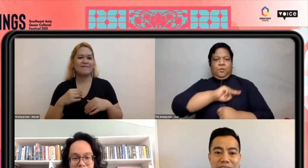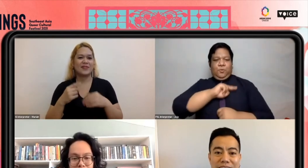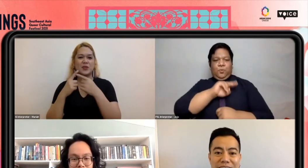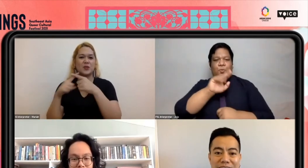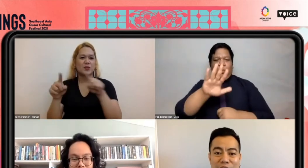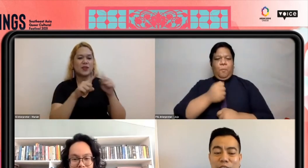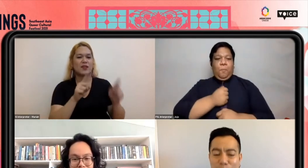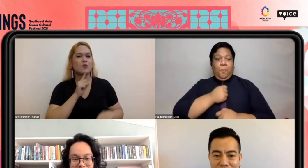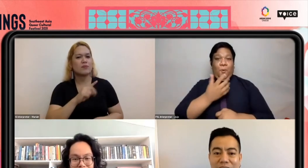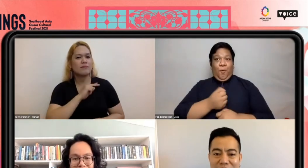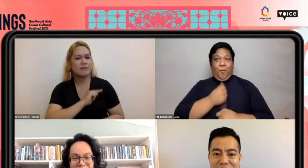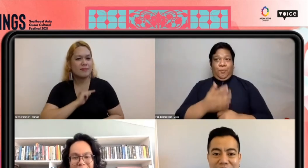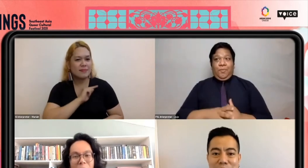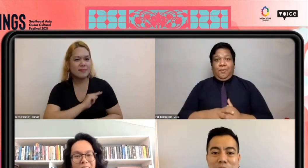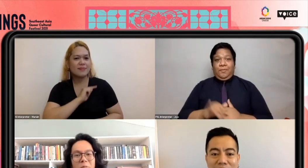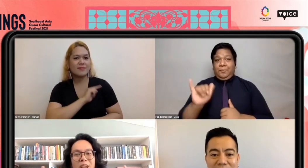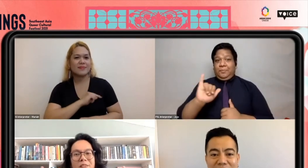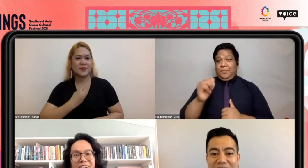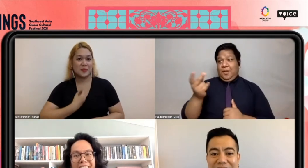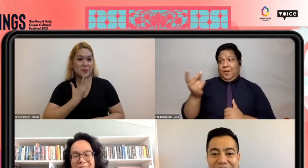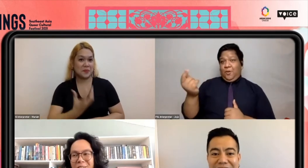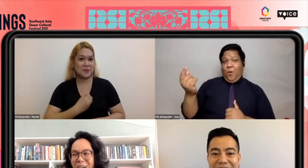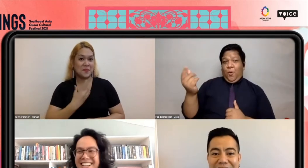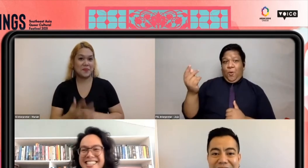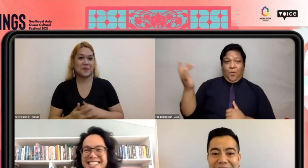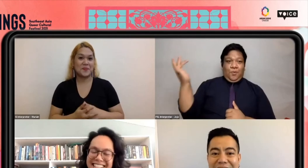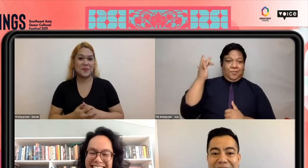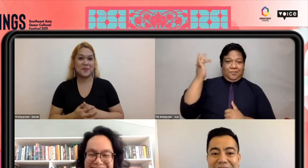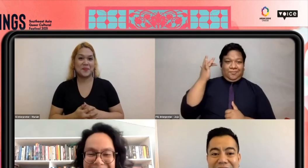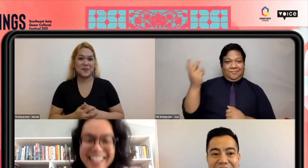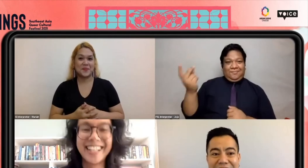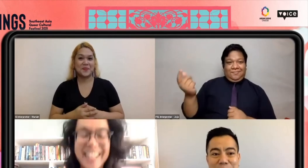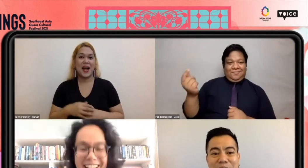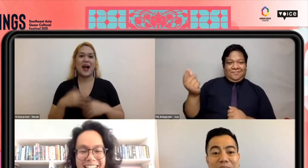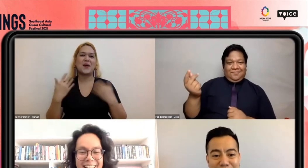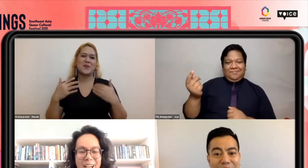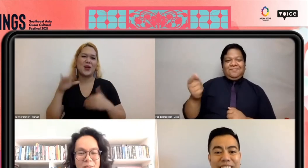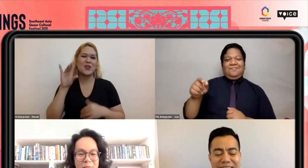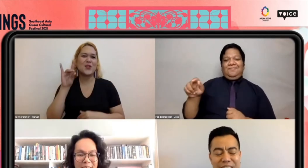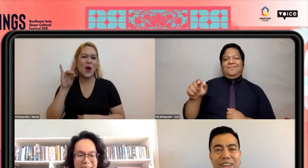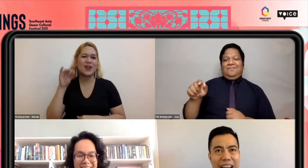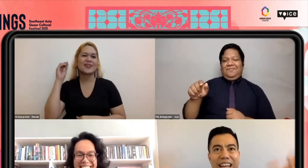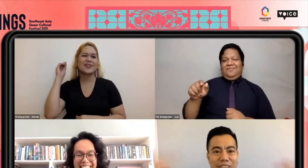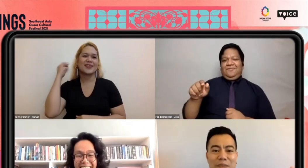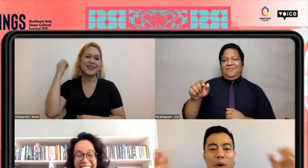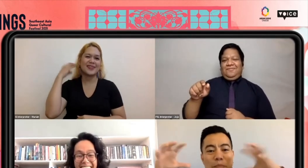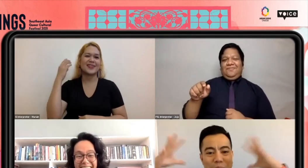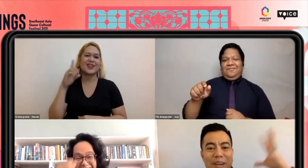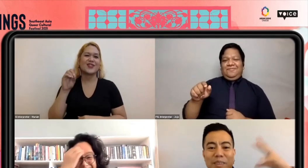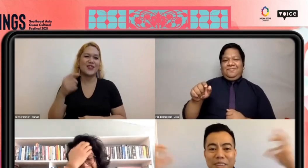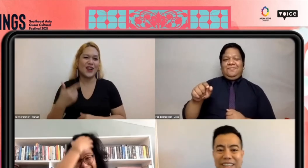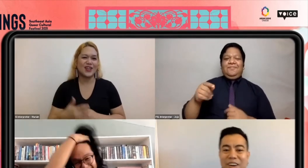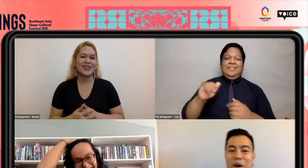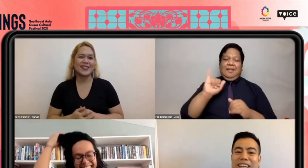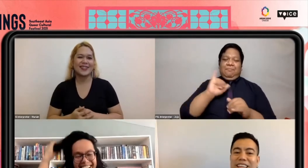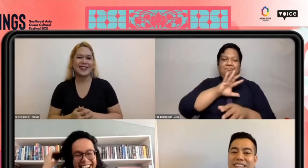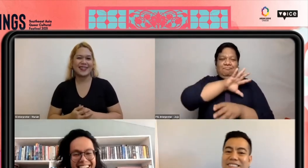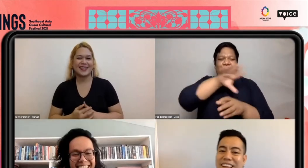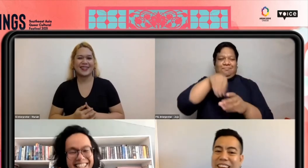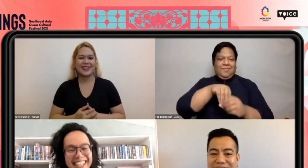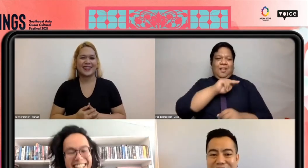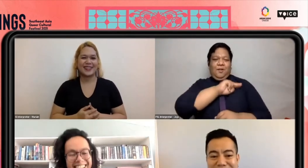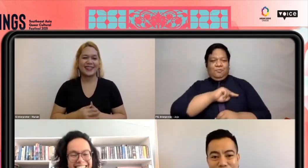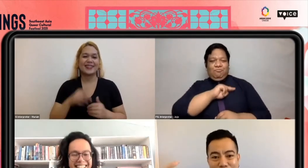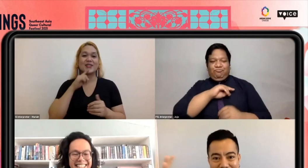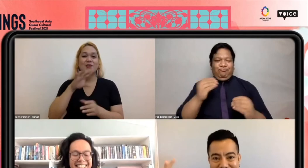dog, that your dogs like started barking. Have five dogs. It felt still organic to the poem, you know, like all these,